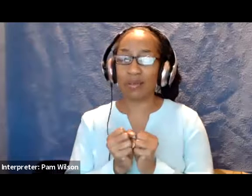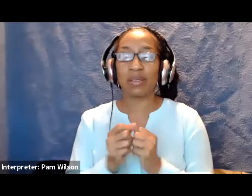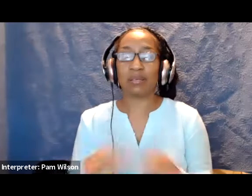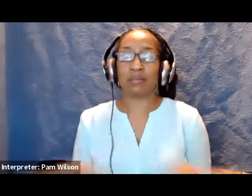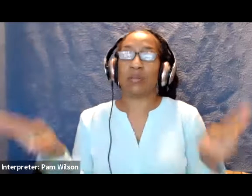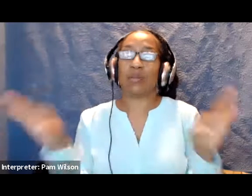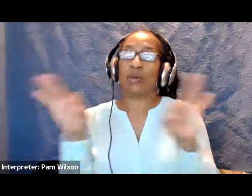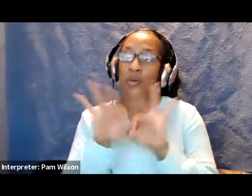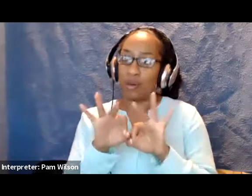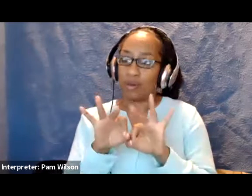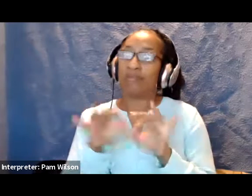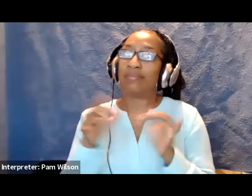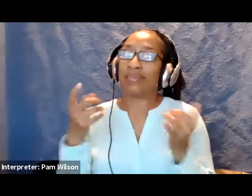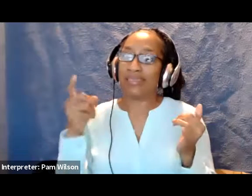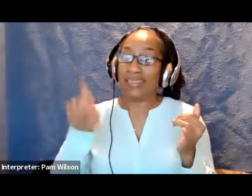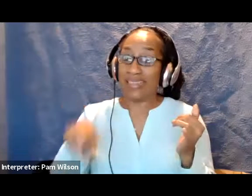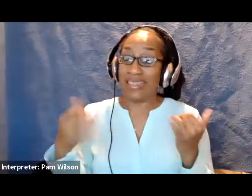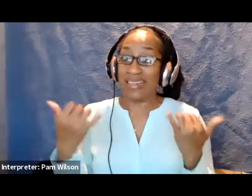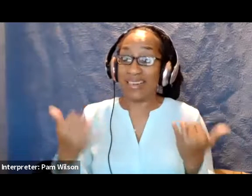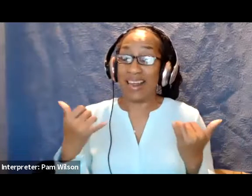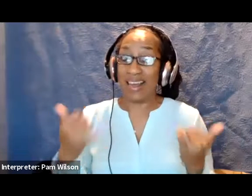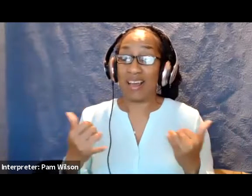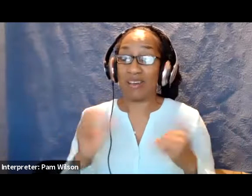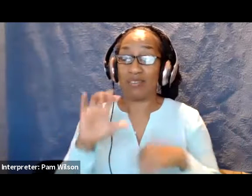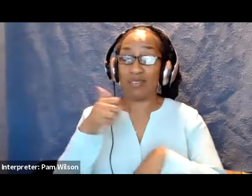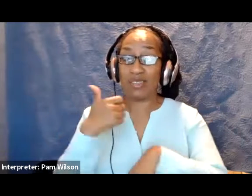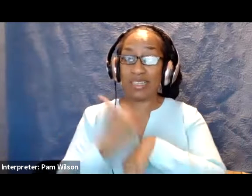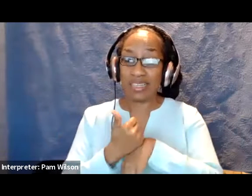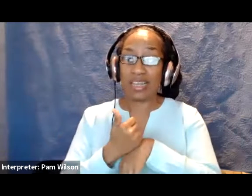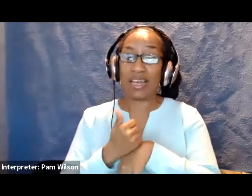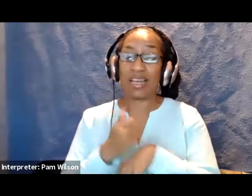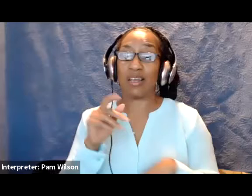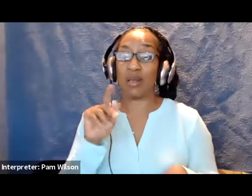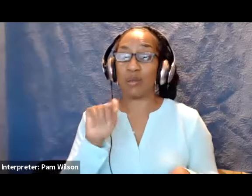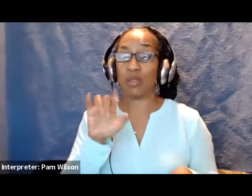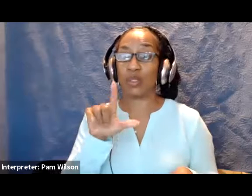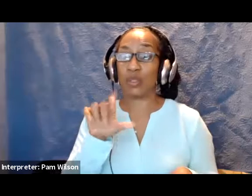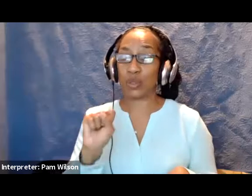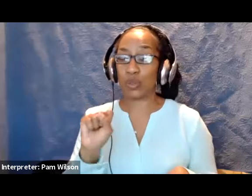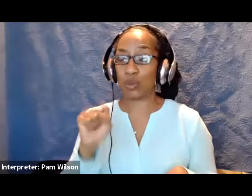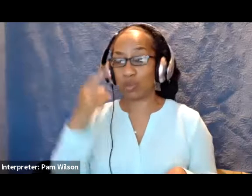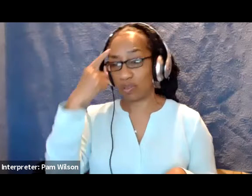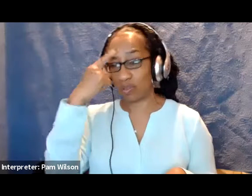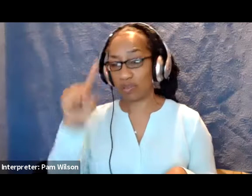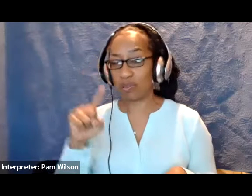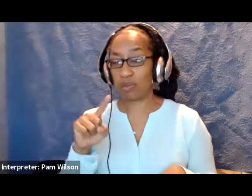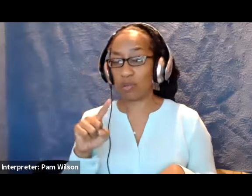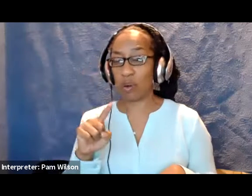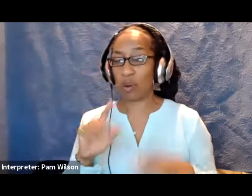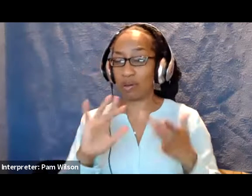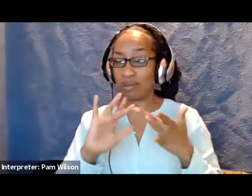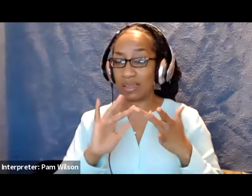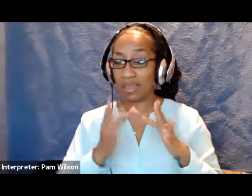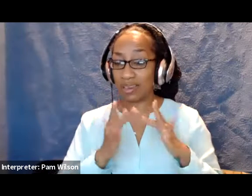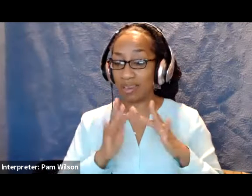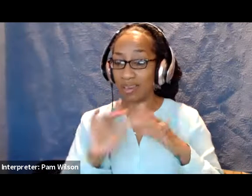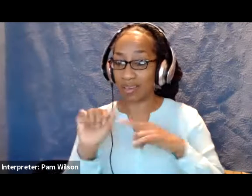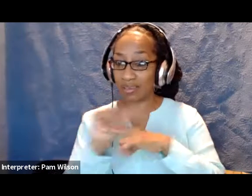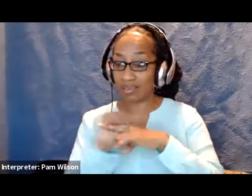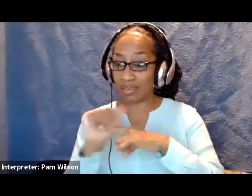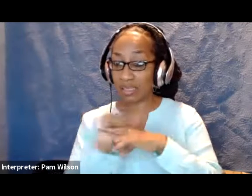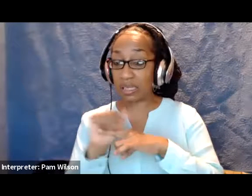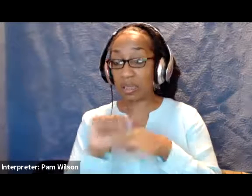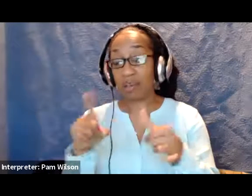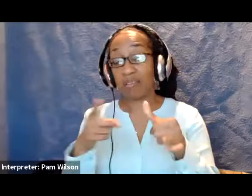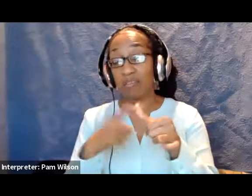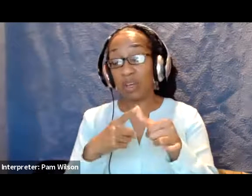for facilitating an effective webinar. I want to mention a few housekeeping items before we get started. First,